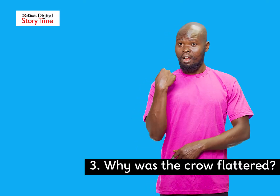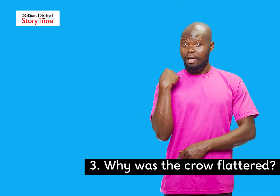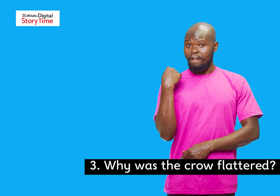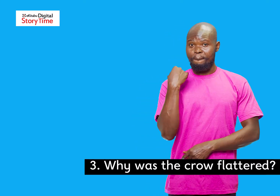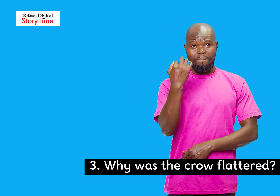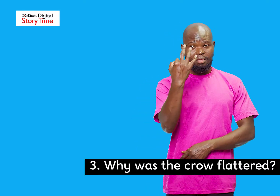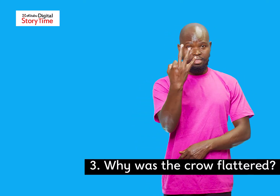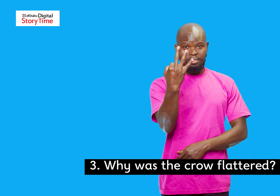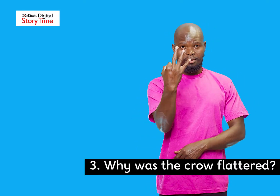Number 3.